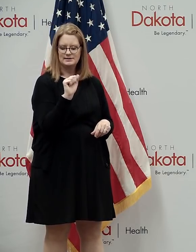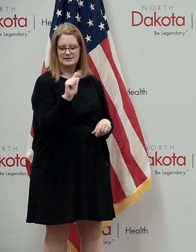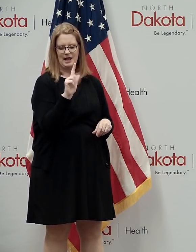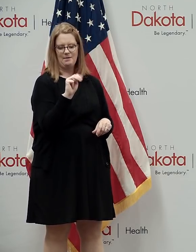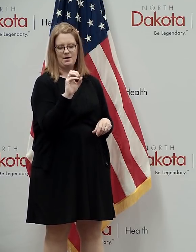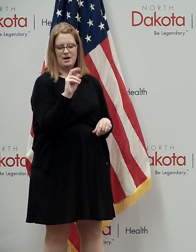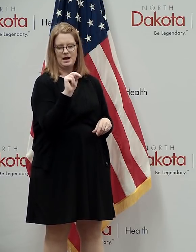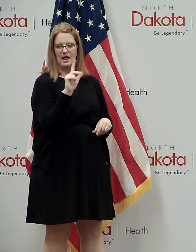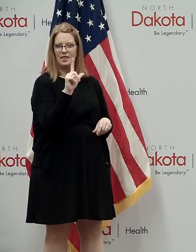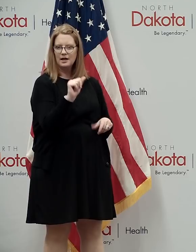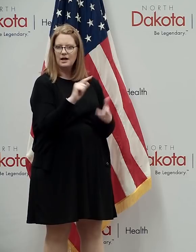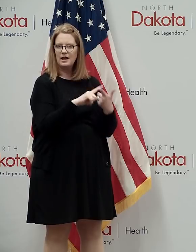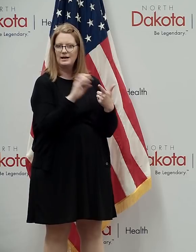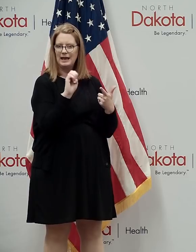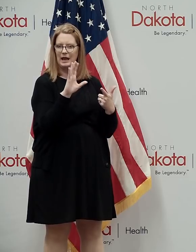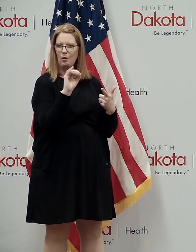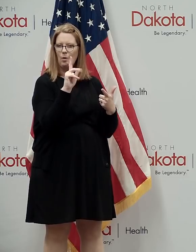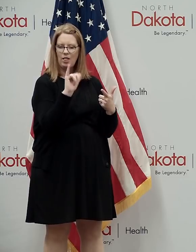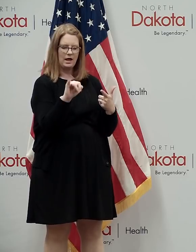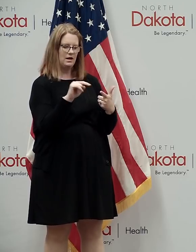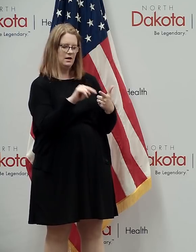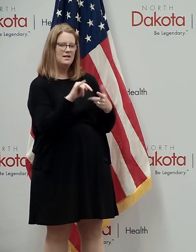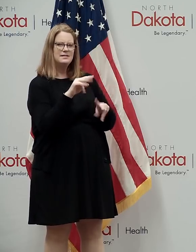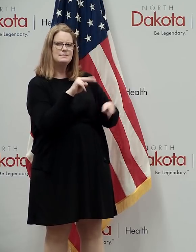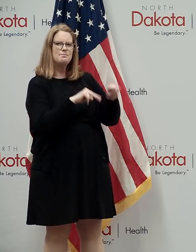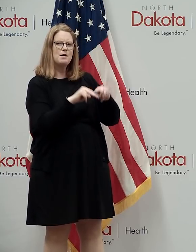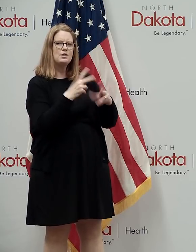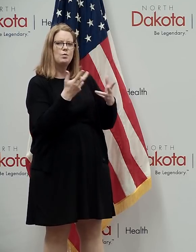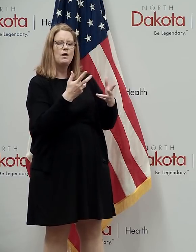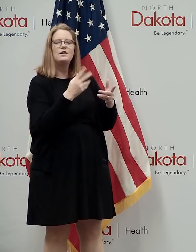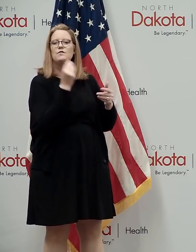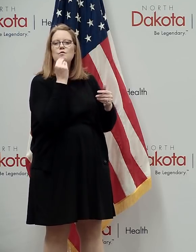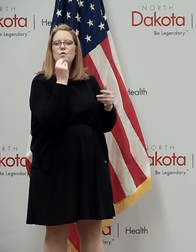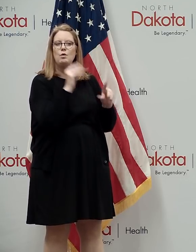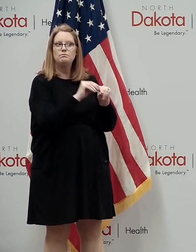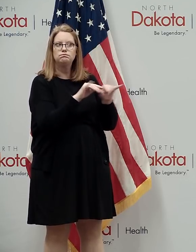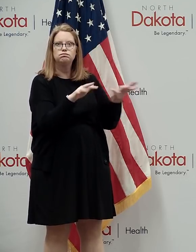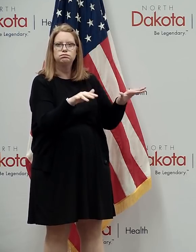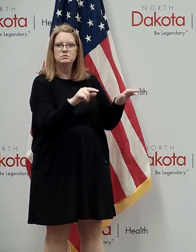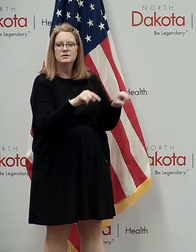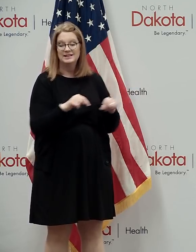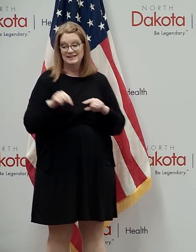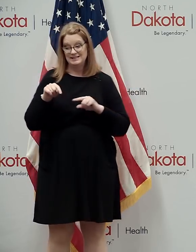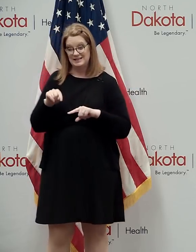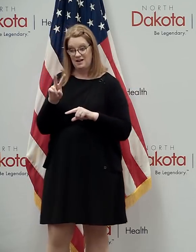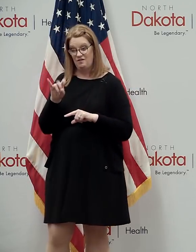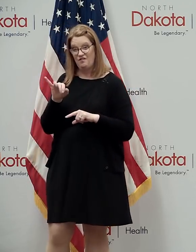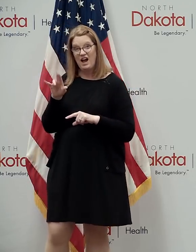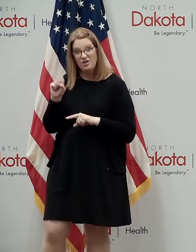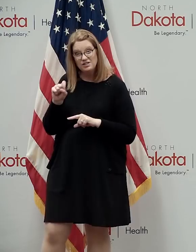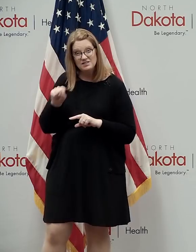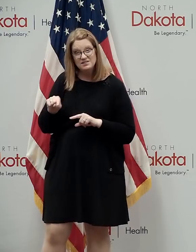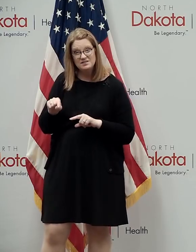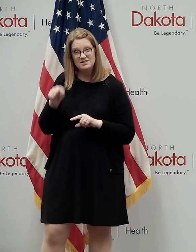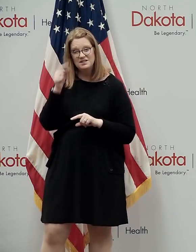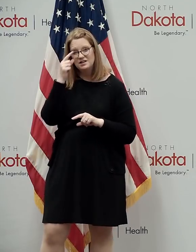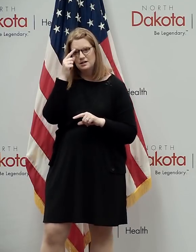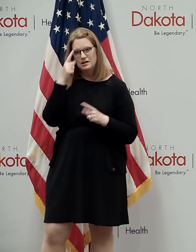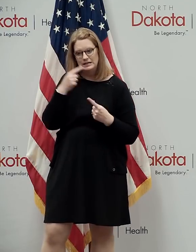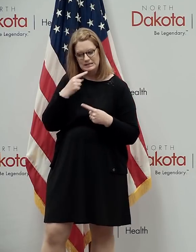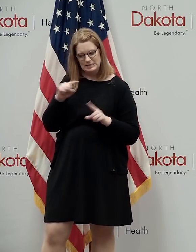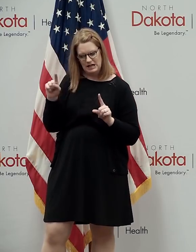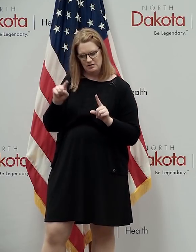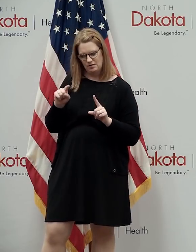food outbreaks. So this is actually the first time that we've moved into the world of viruses, and so we've